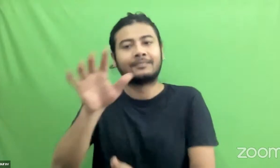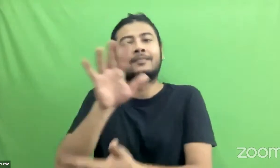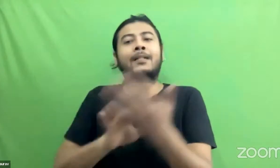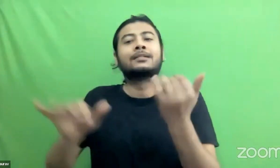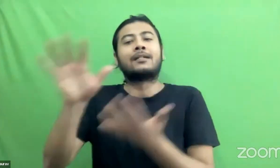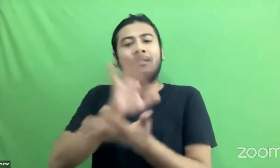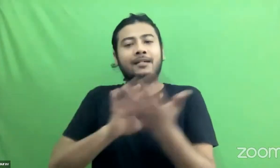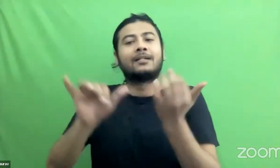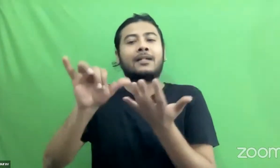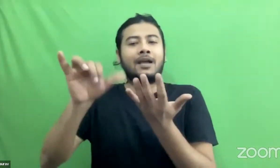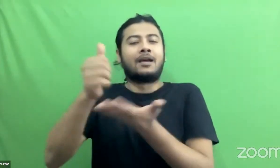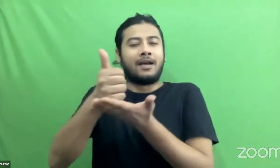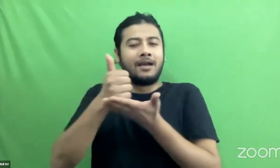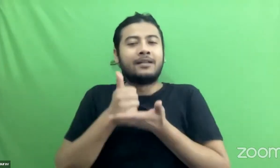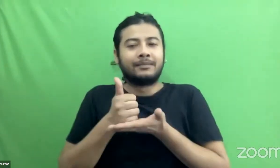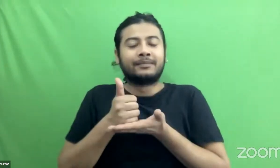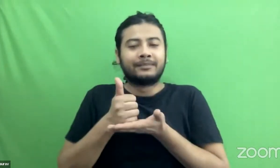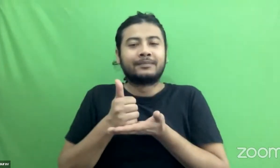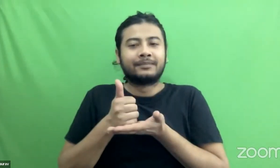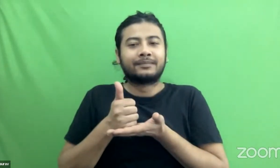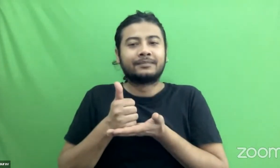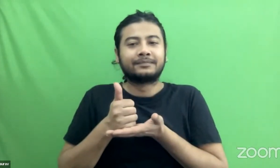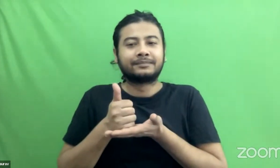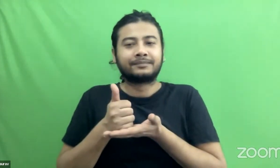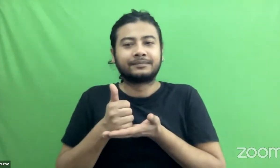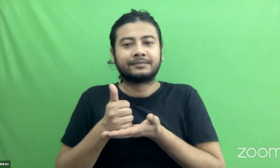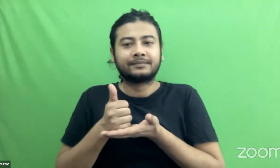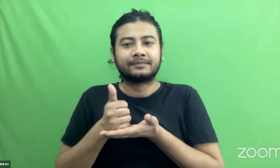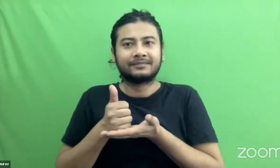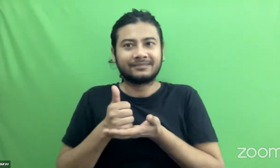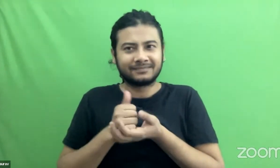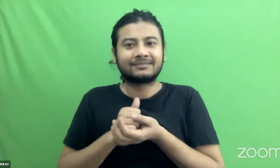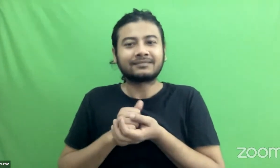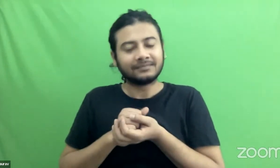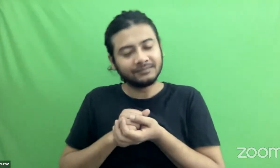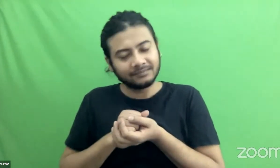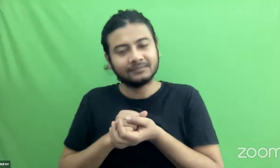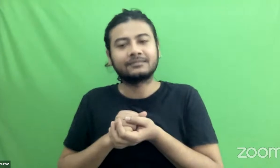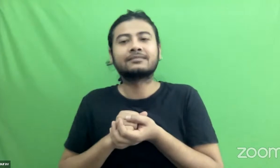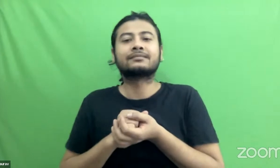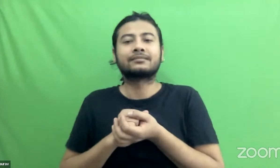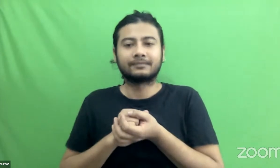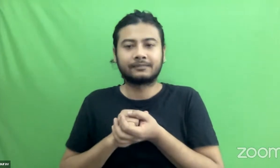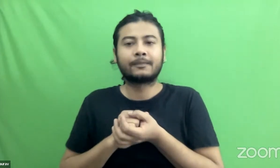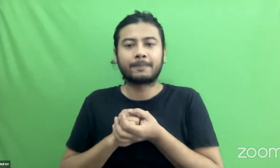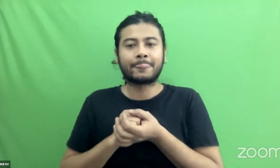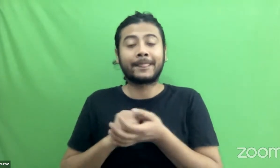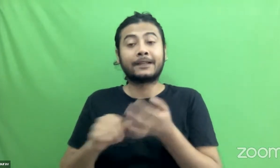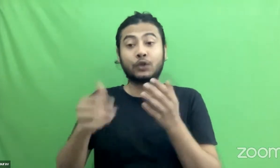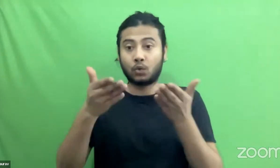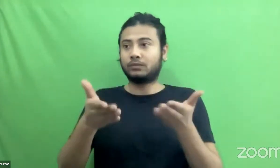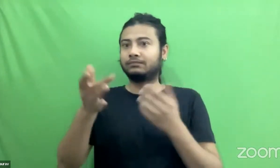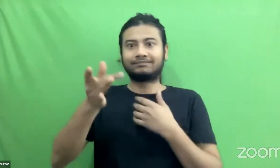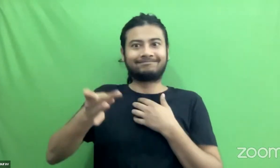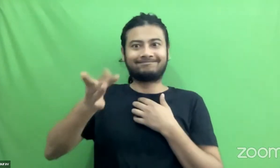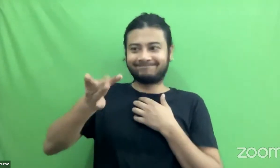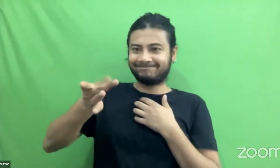Is it clear? That is what chanting does to our heart. It cleanses. It